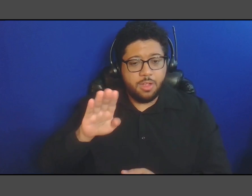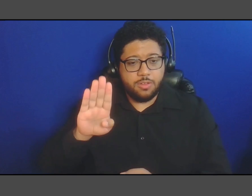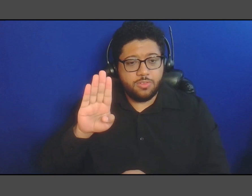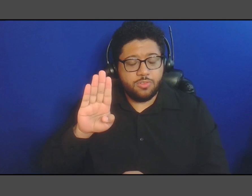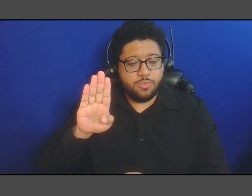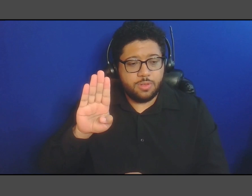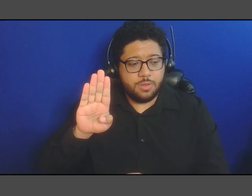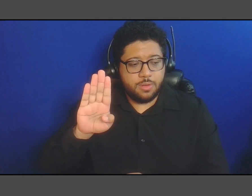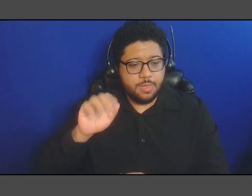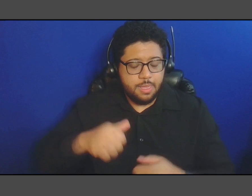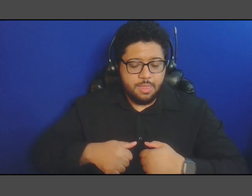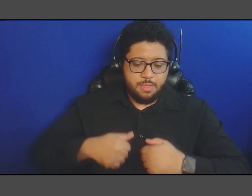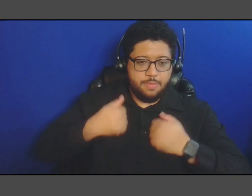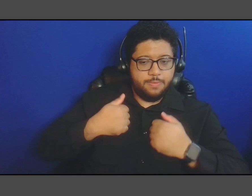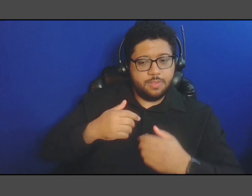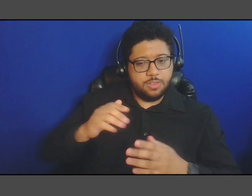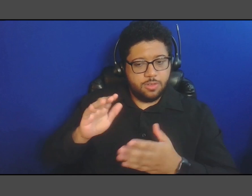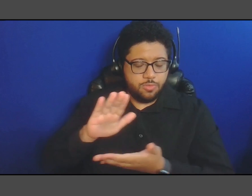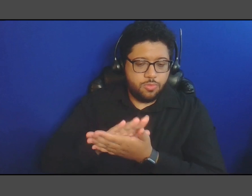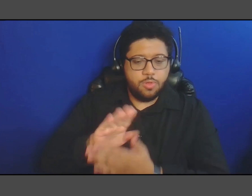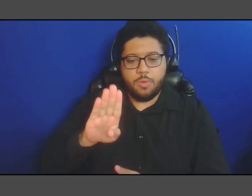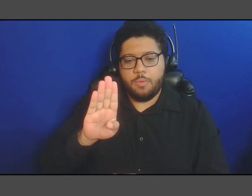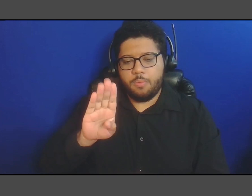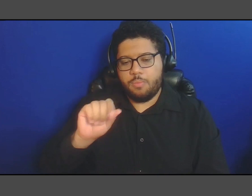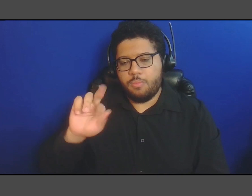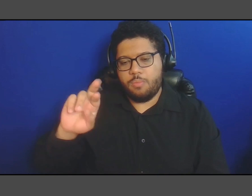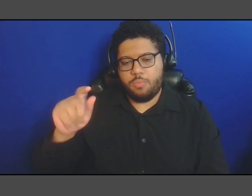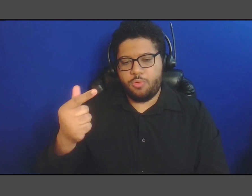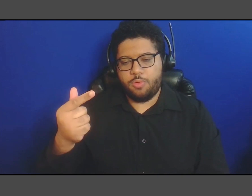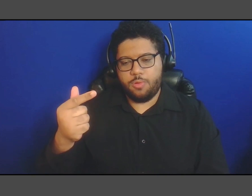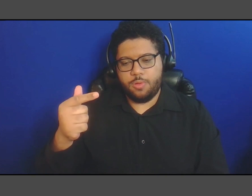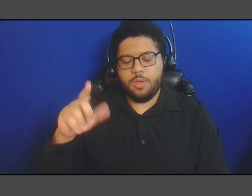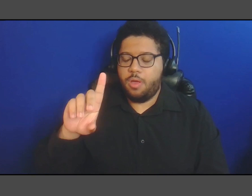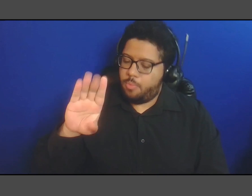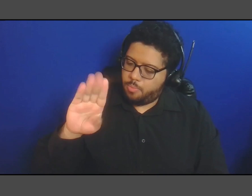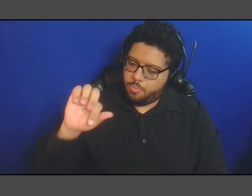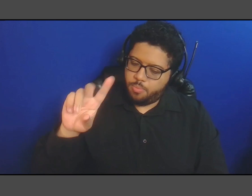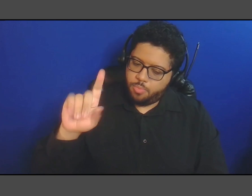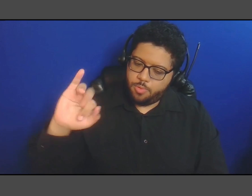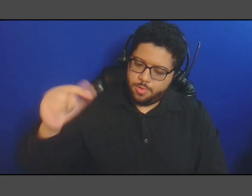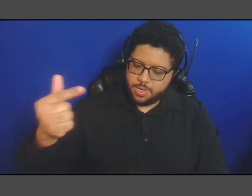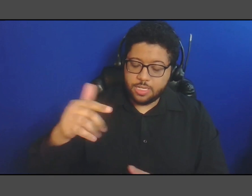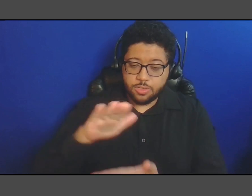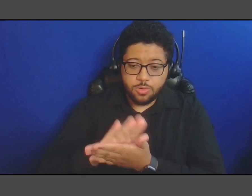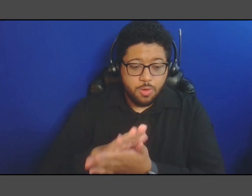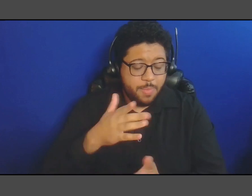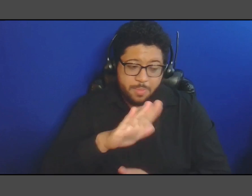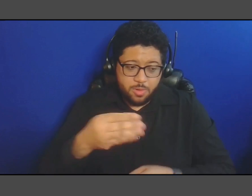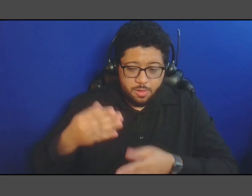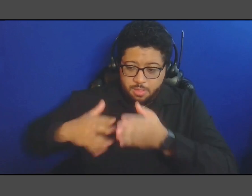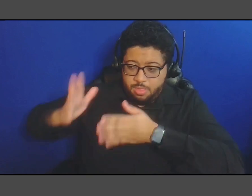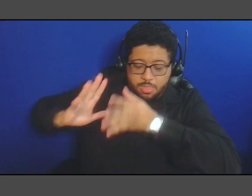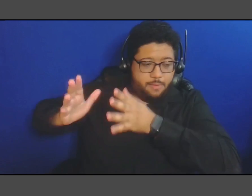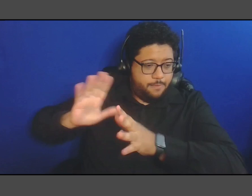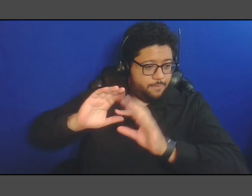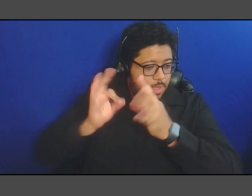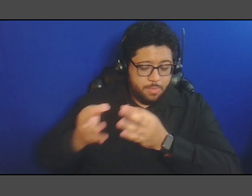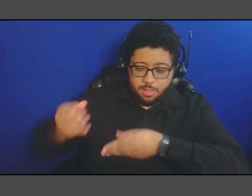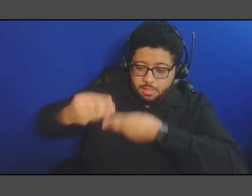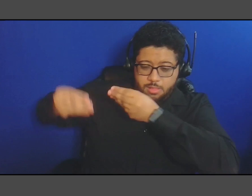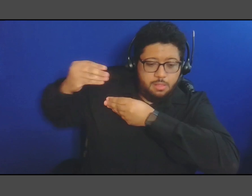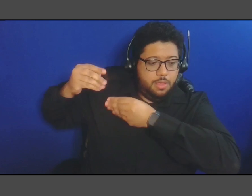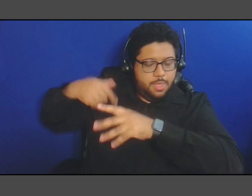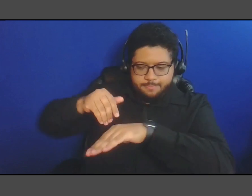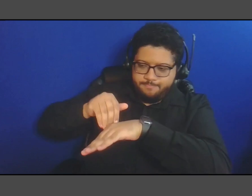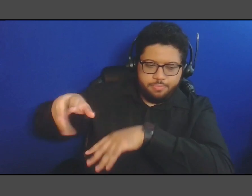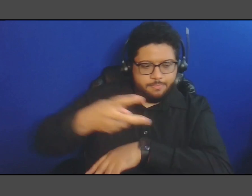into mainstream society, that history belongs to you. It's our history as Americans. And so I feel really honored that we have